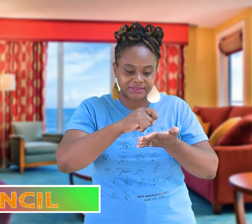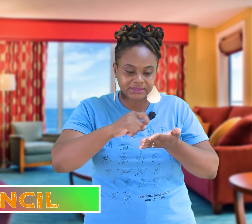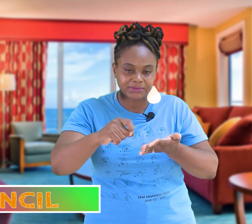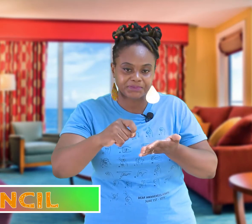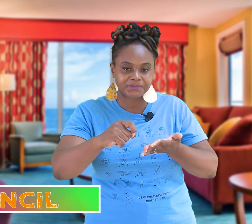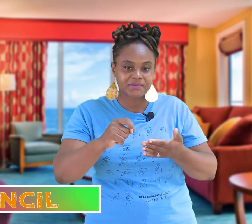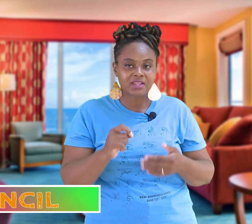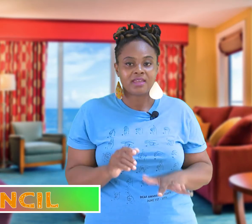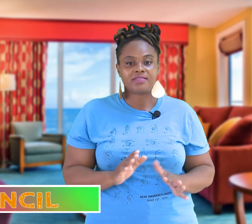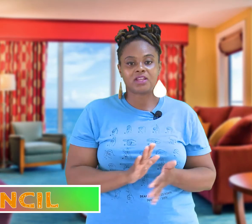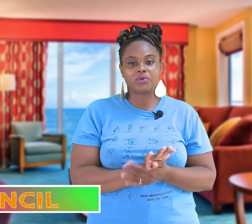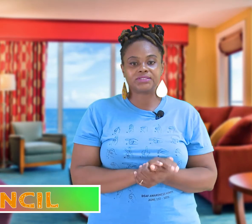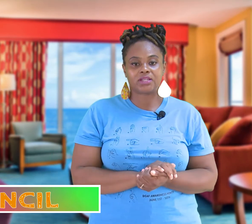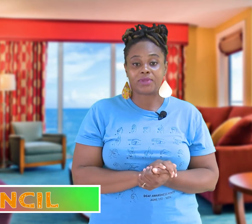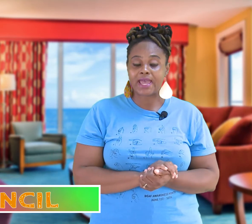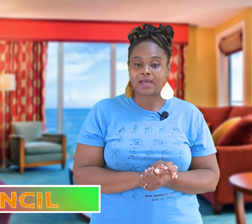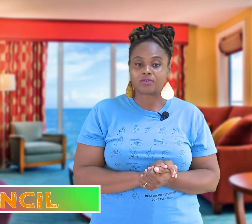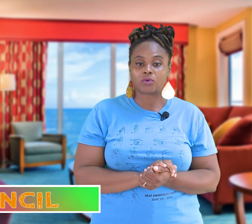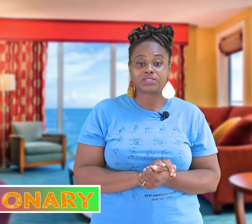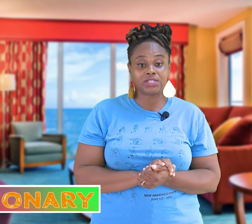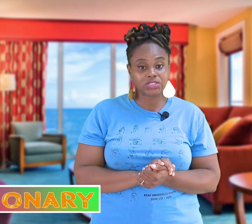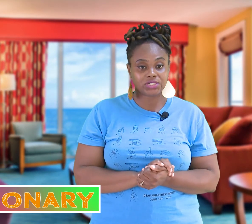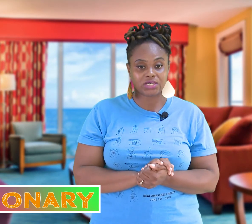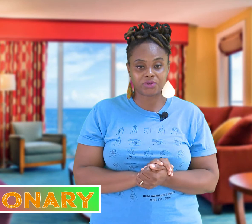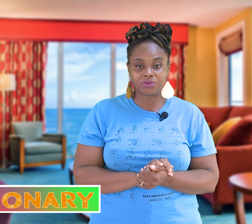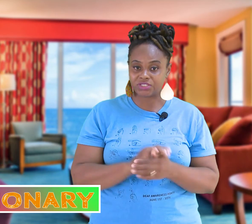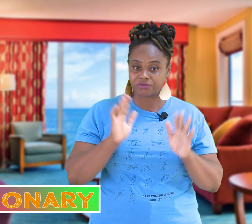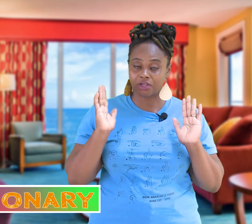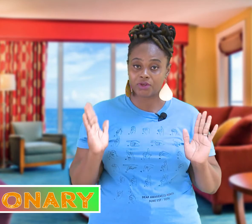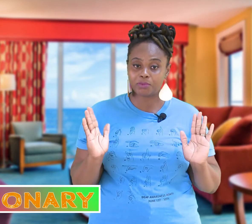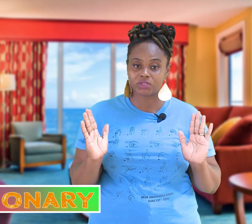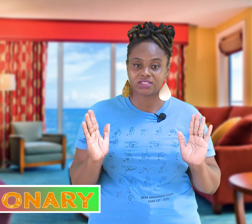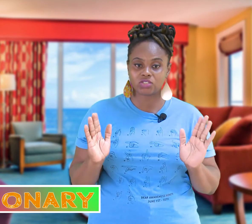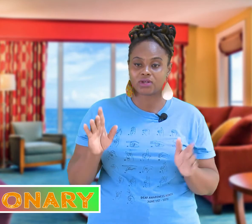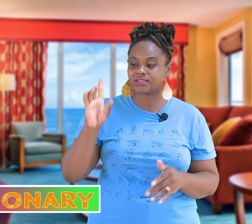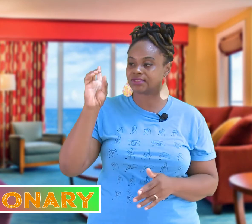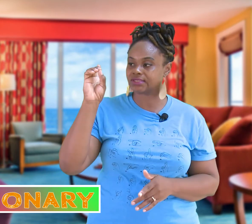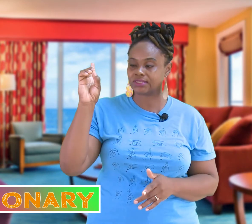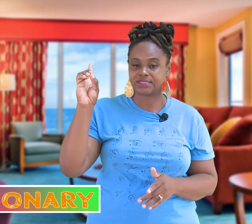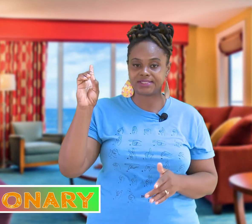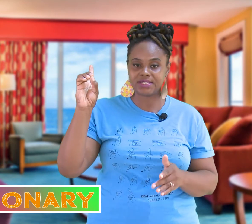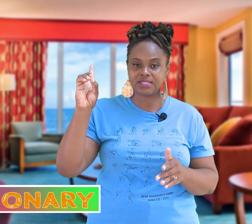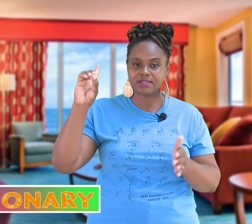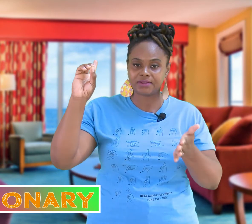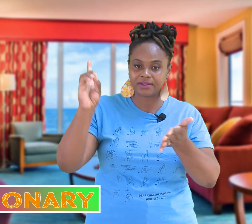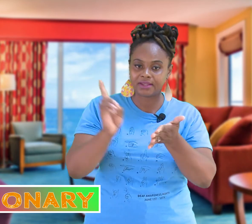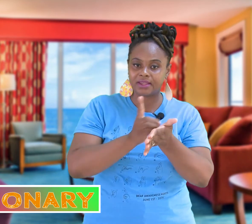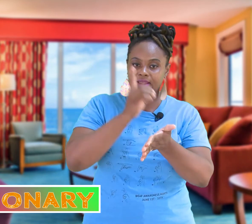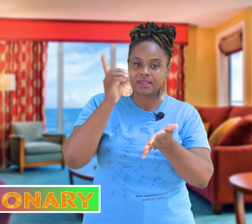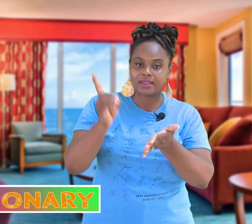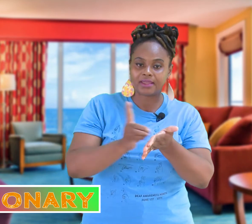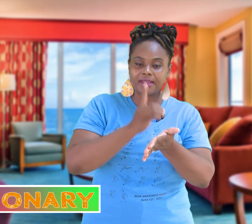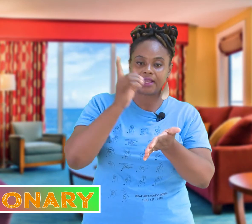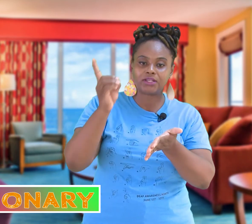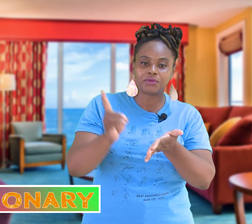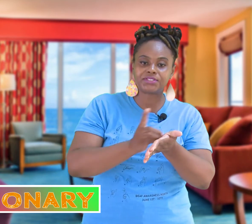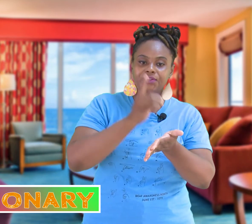Pencil. Then we said we have our dictionary, which is very important to us. D. And you're turning